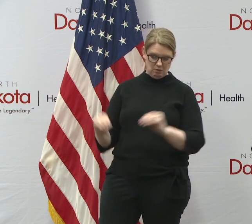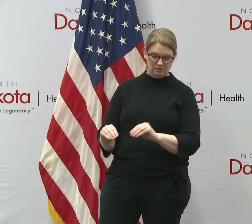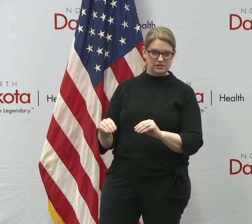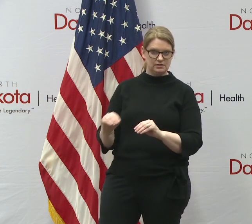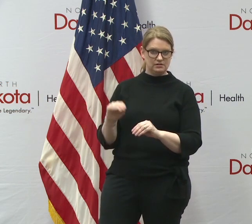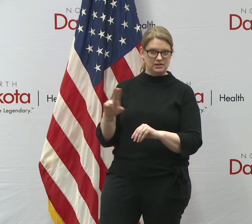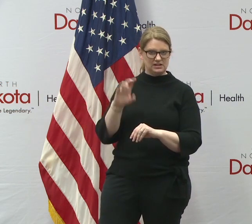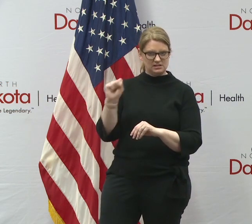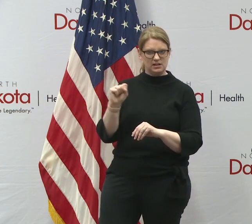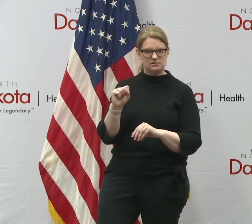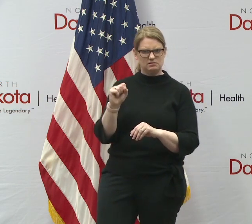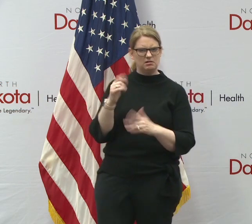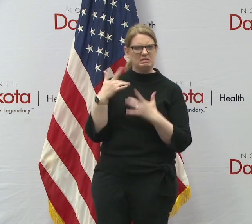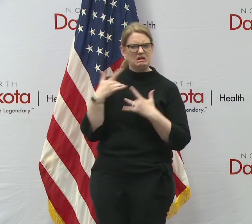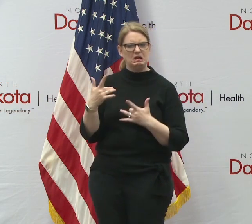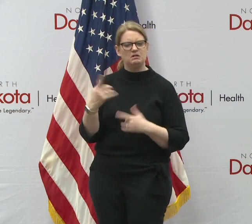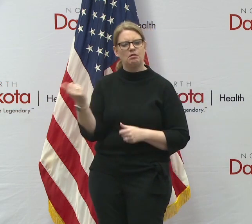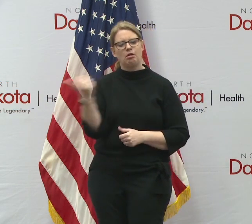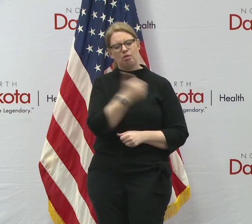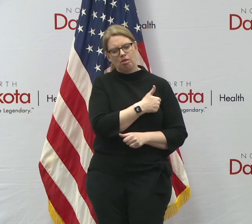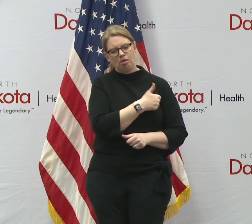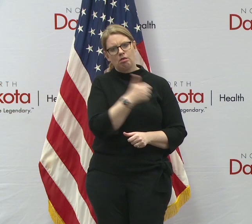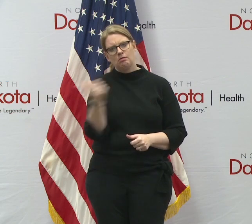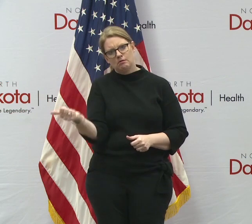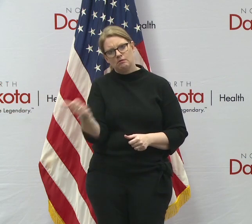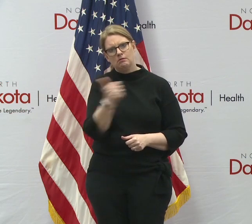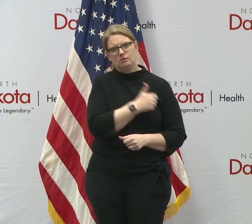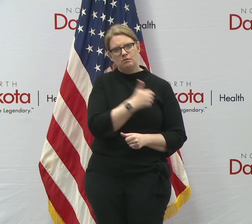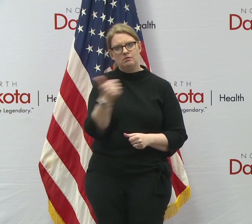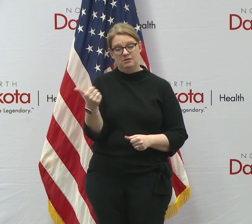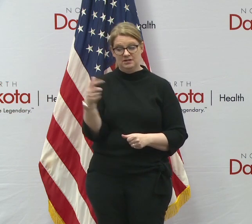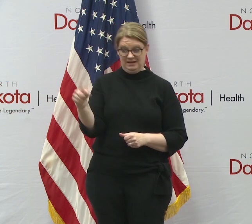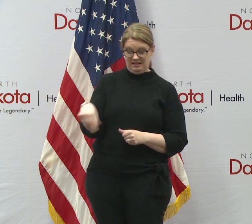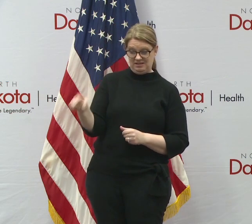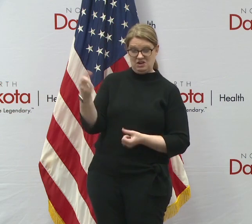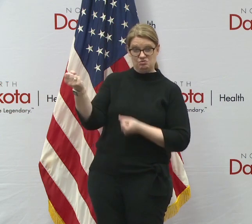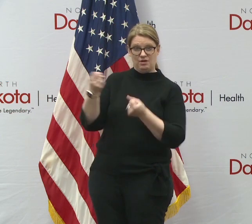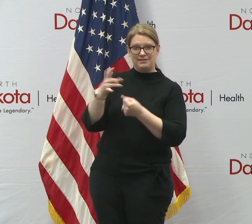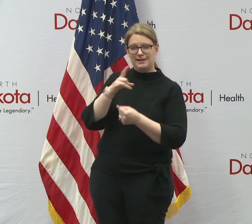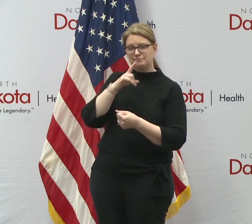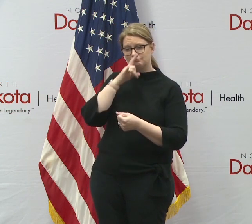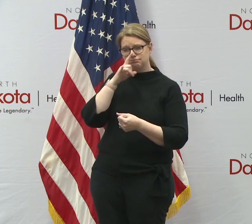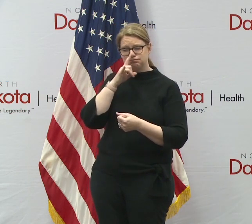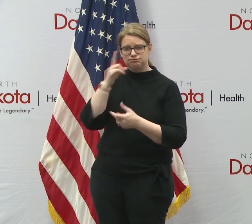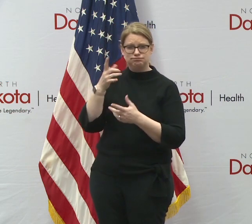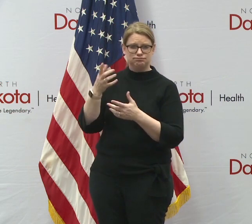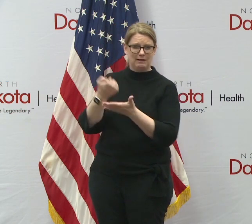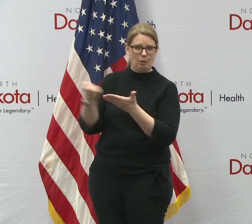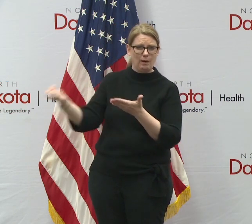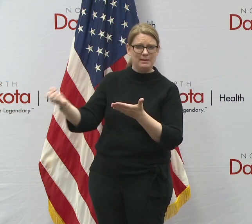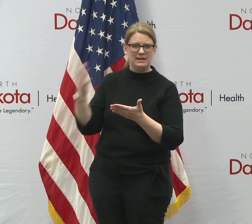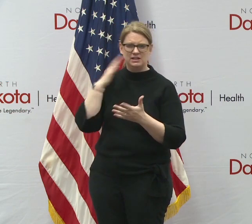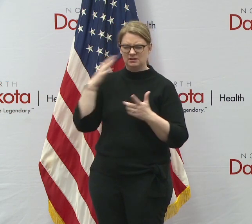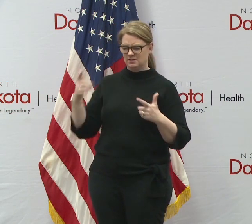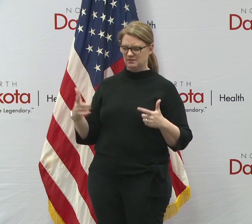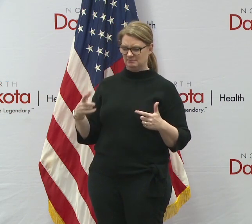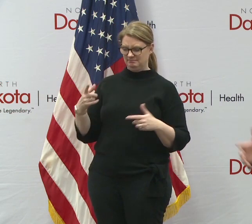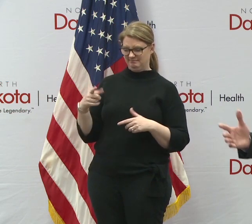they often come back and they're driving, sophisticated equipment for some of North Dakota's best and